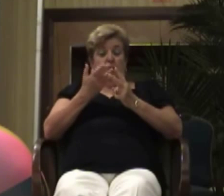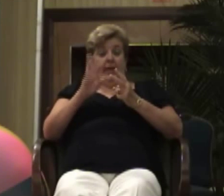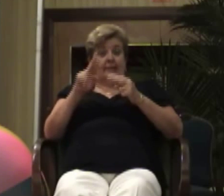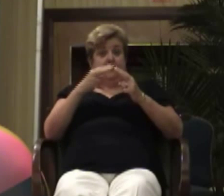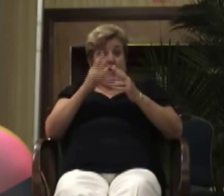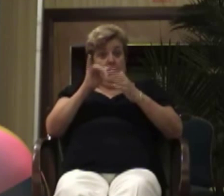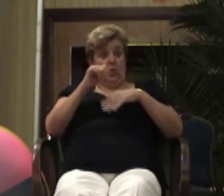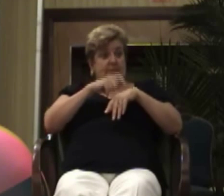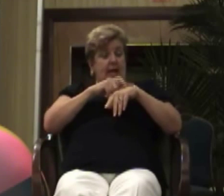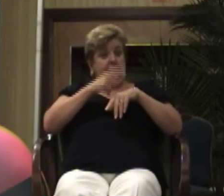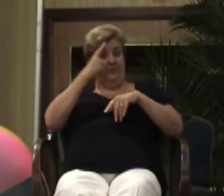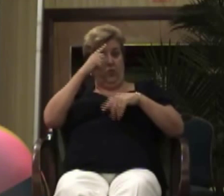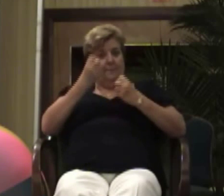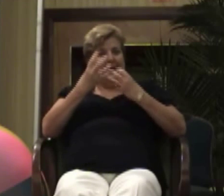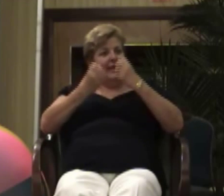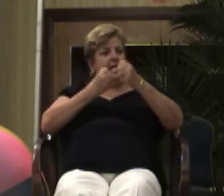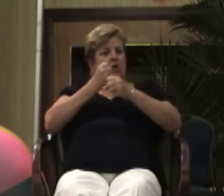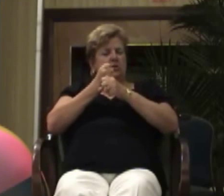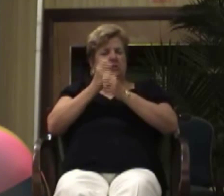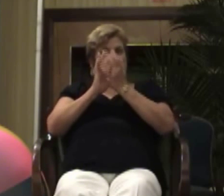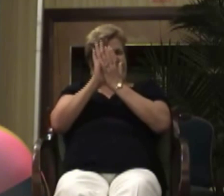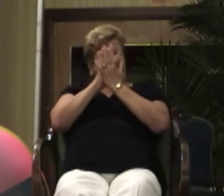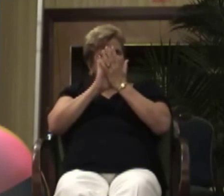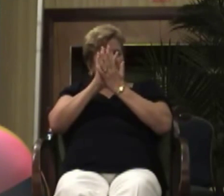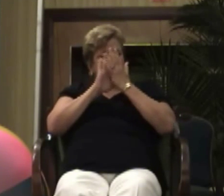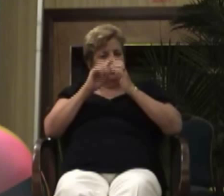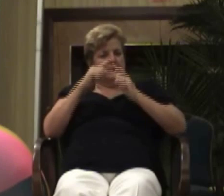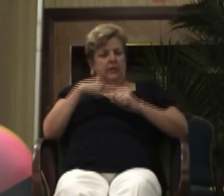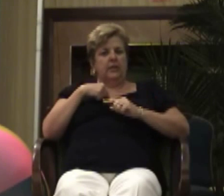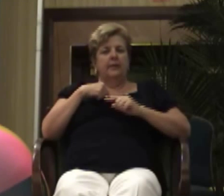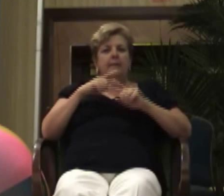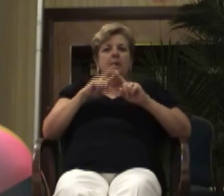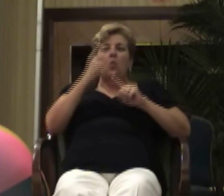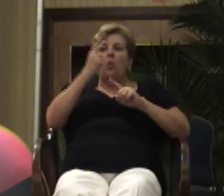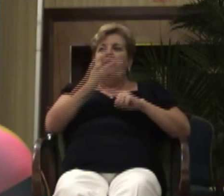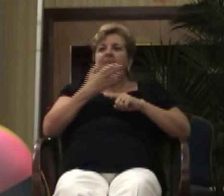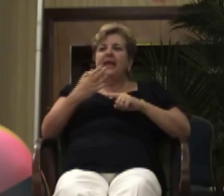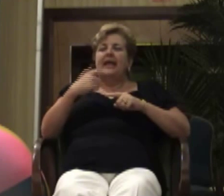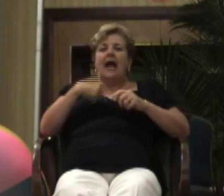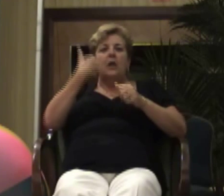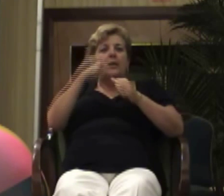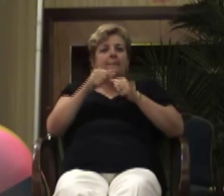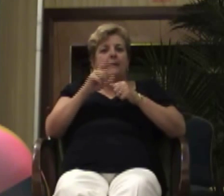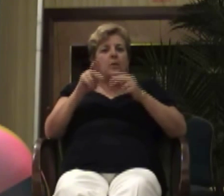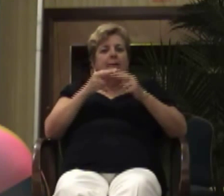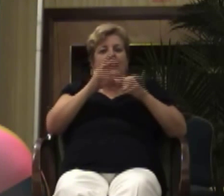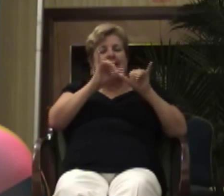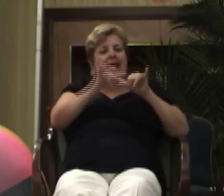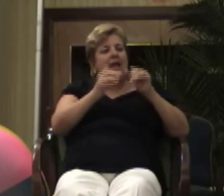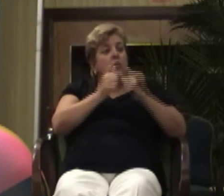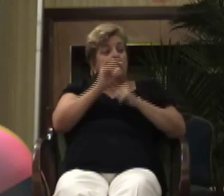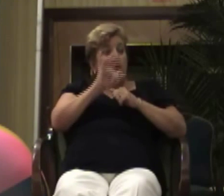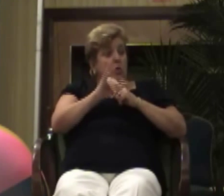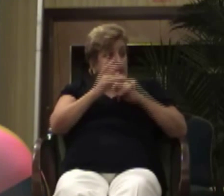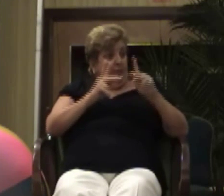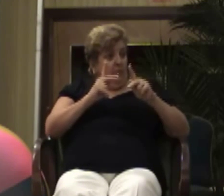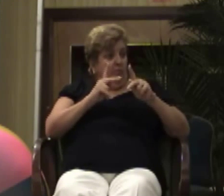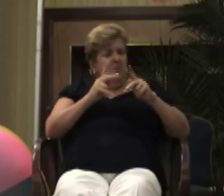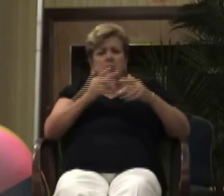years. It's all kind of fuzzy to me, but one thing I remember staying with these people. They were sweet people, and they had 3 children. And